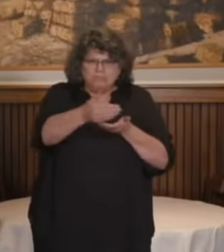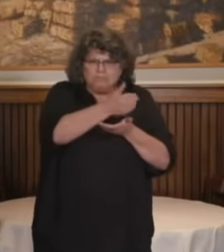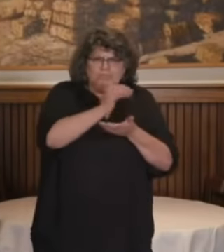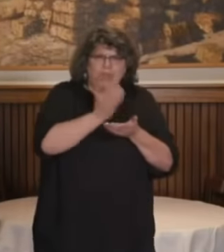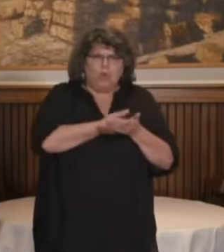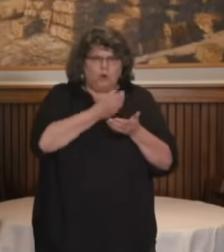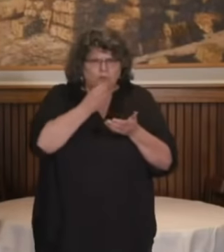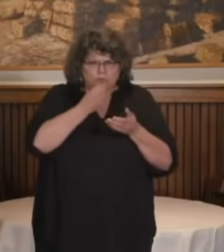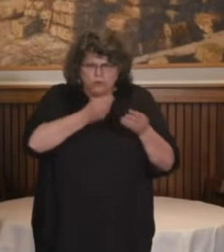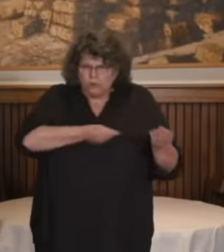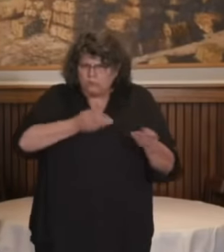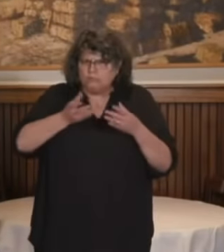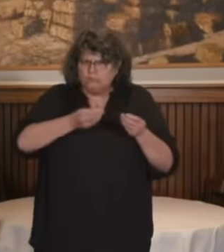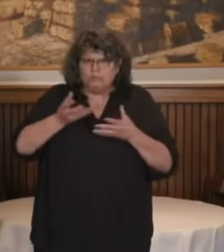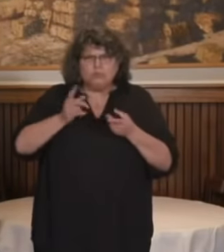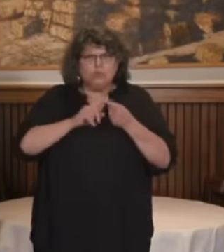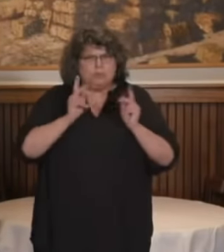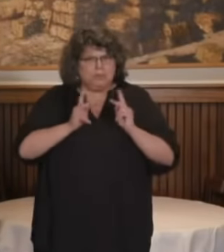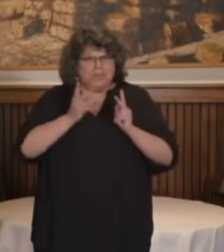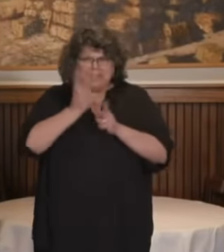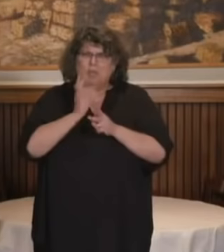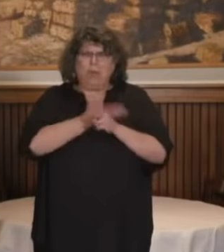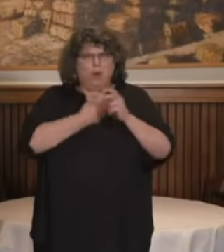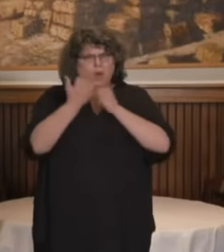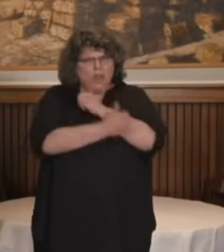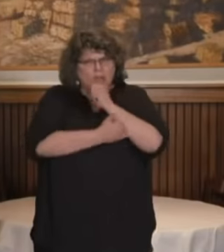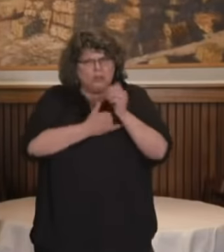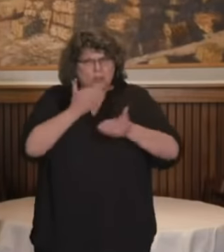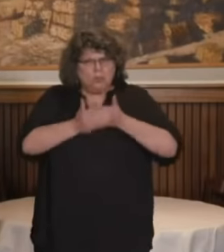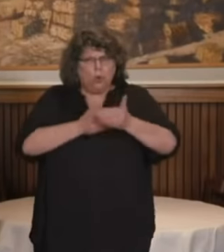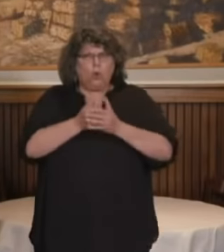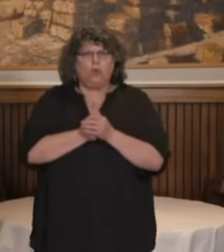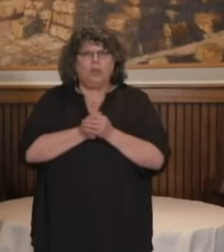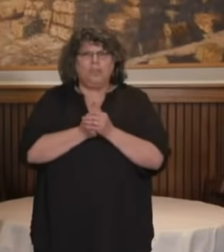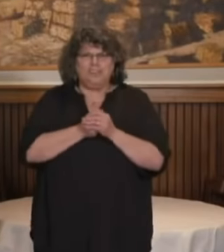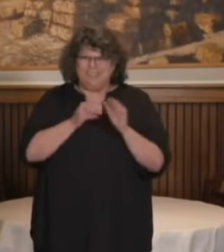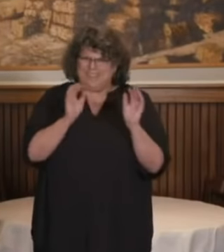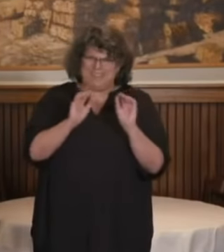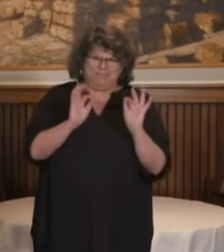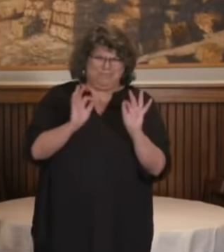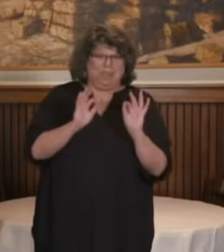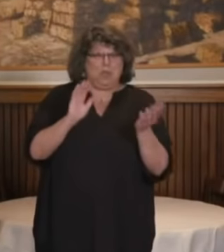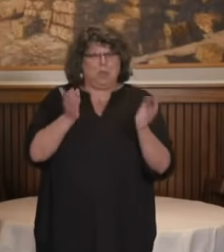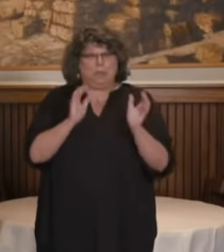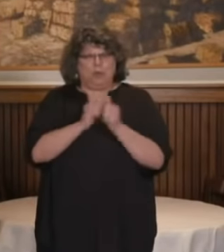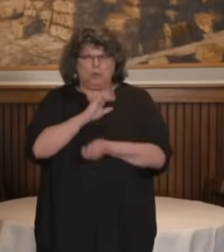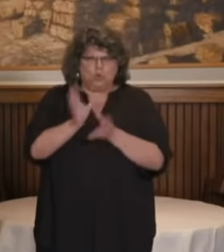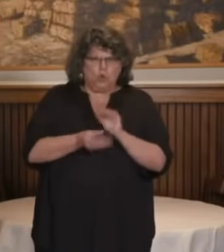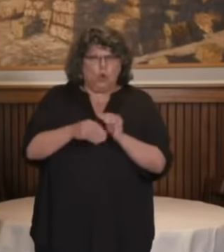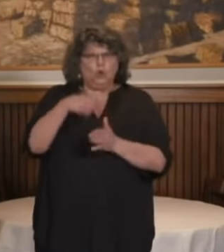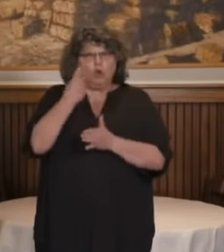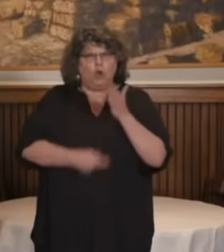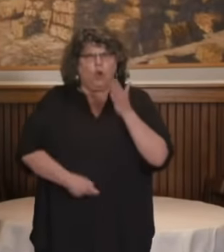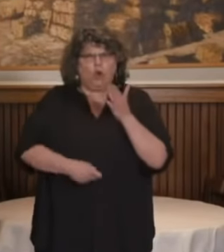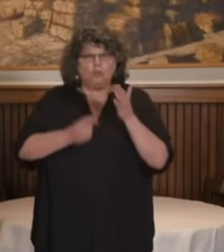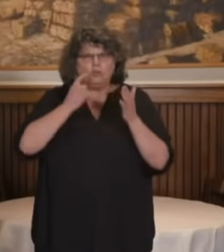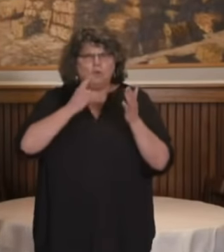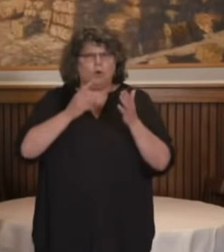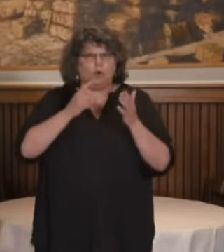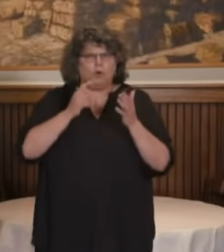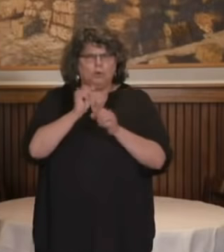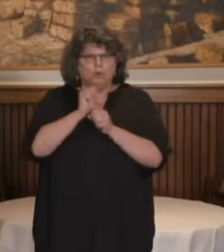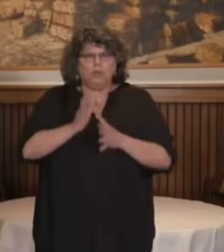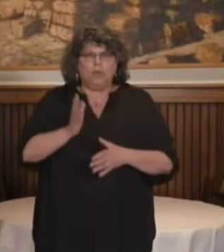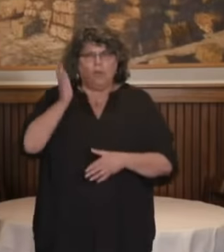this state that have kept this country moving. That's de minimis compared to the costs ultimately associated with personnel. As a